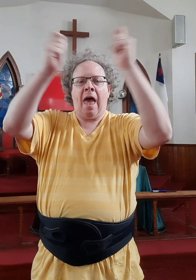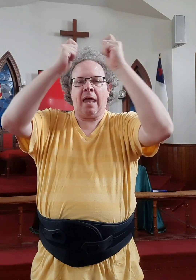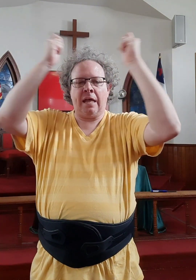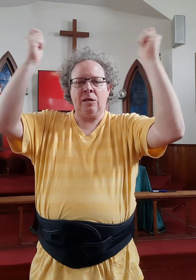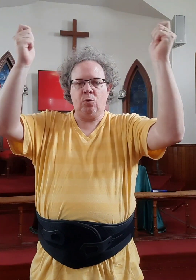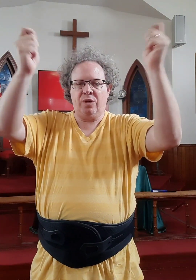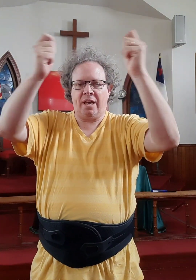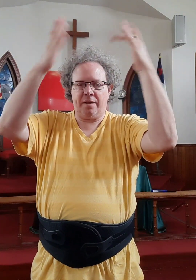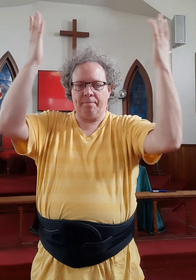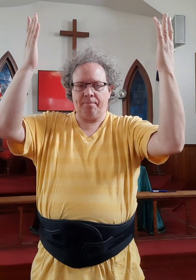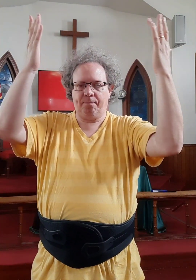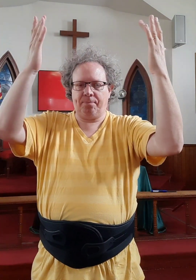Hallelujah.